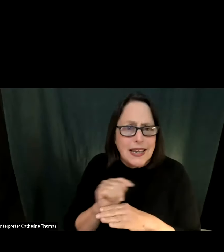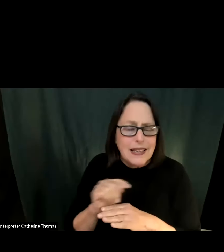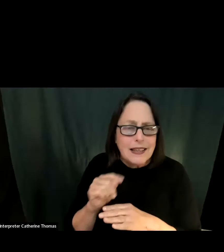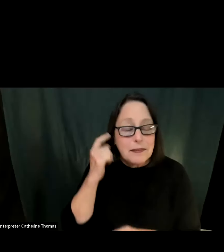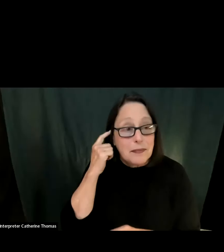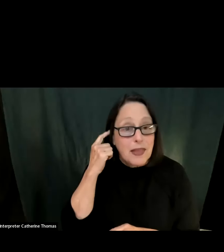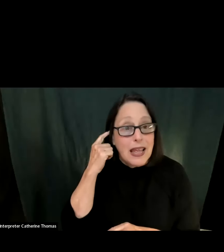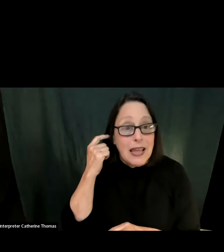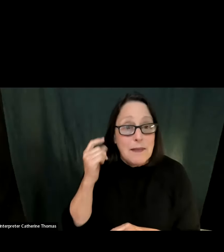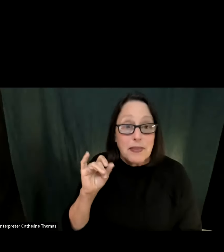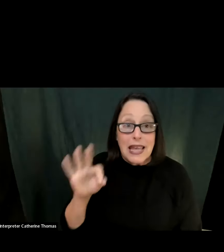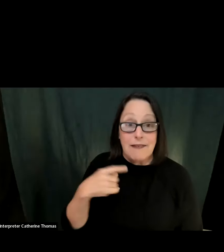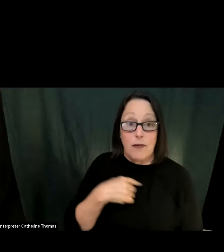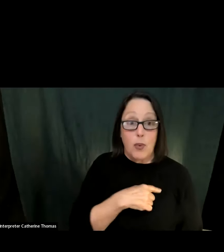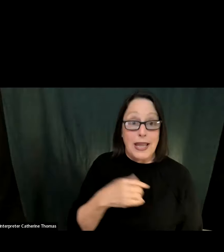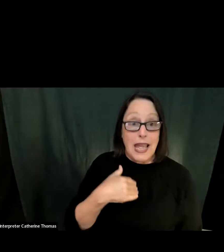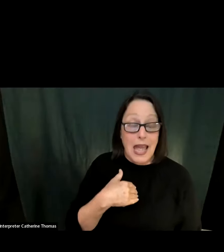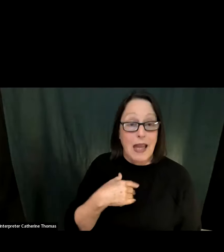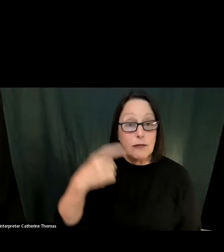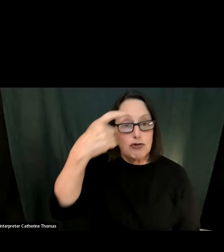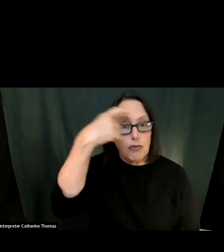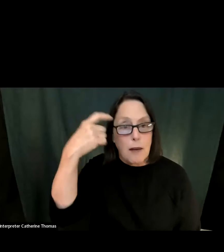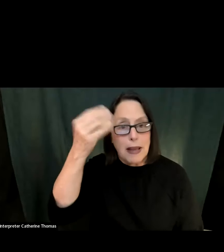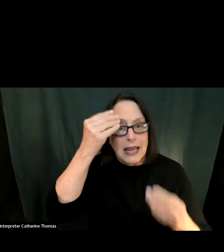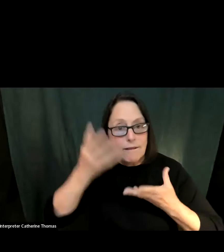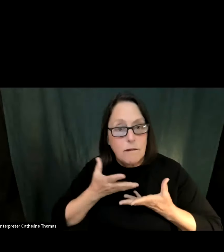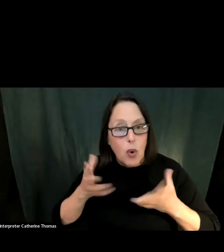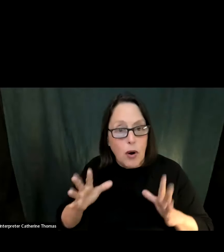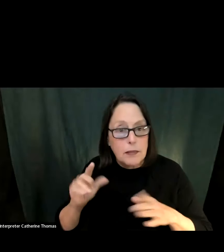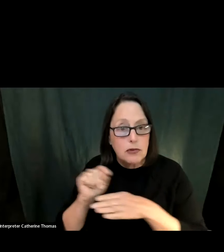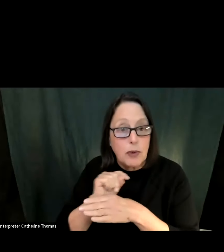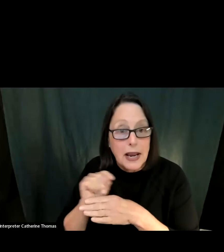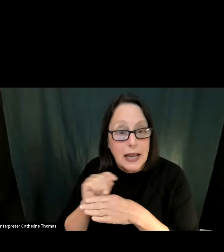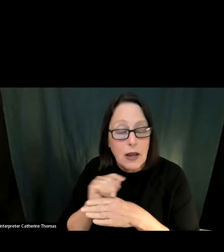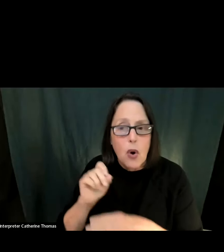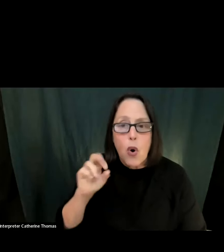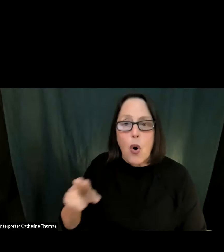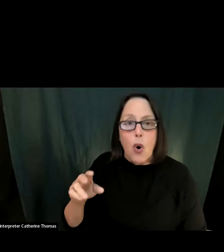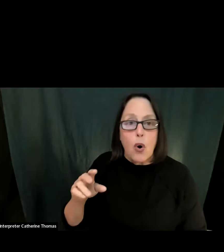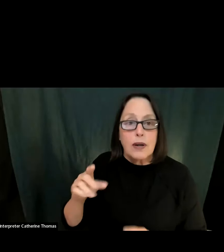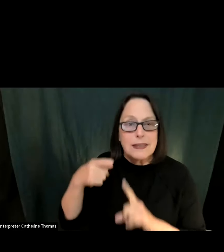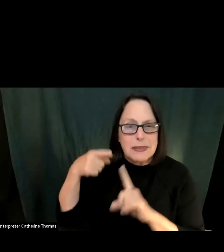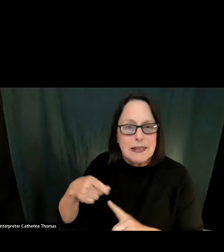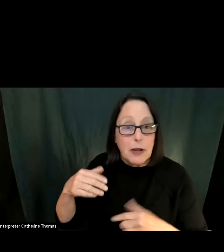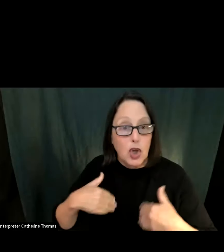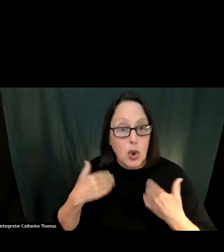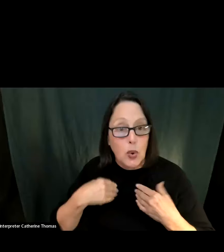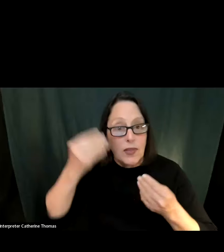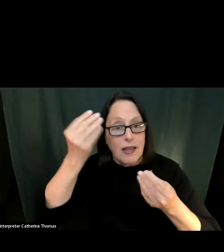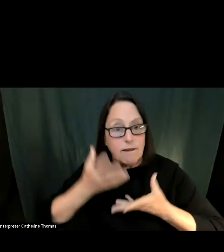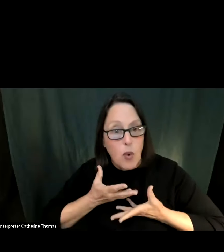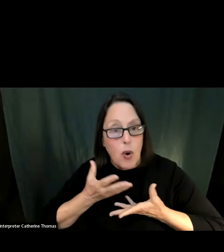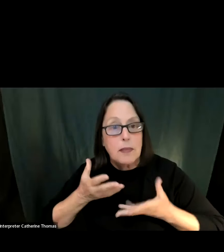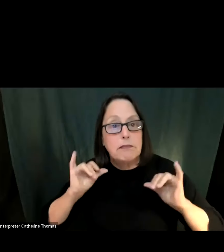if we have trauma-informed training or specifically youth-informed training, we can do a better